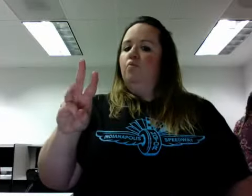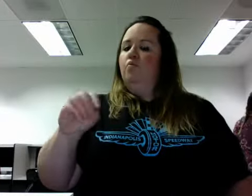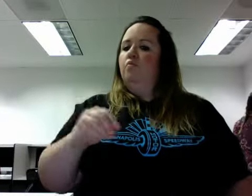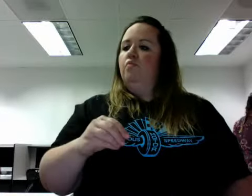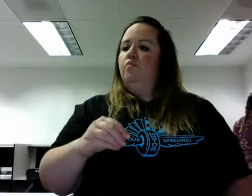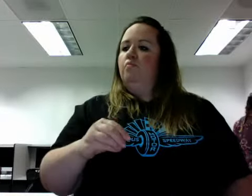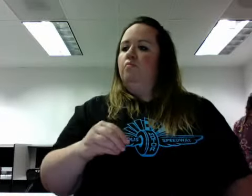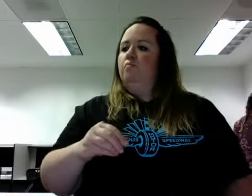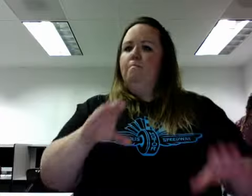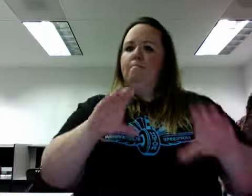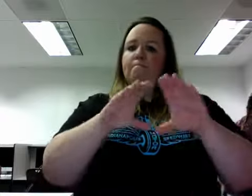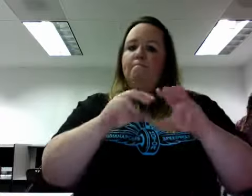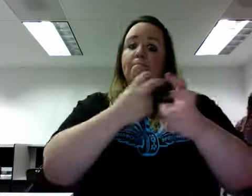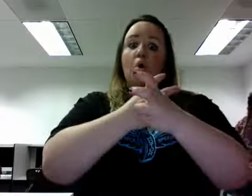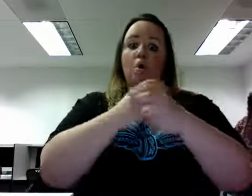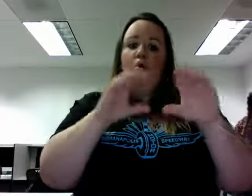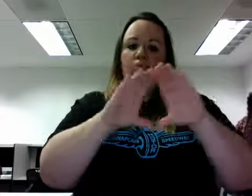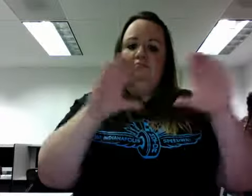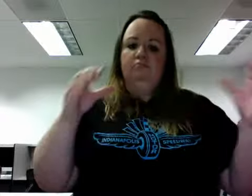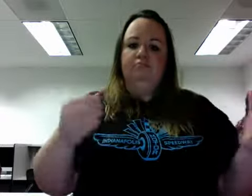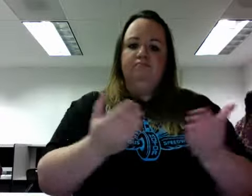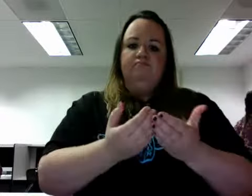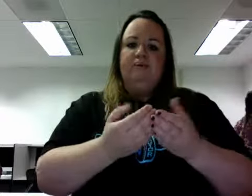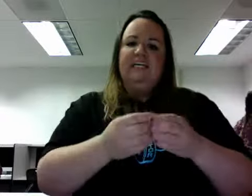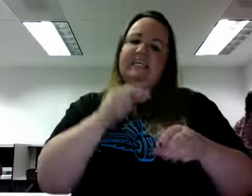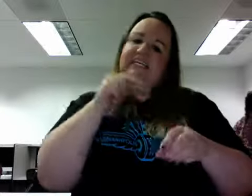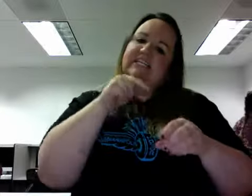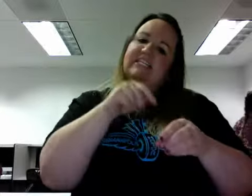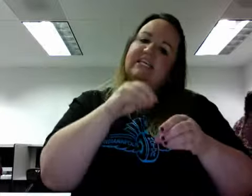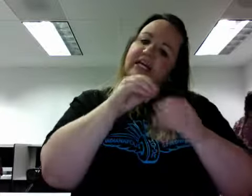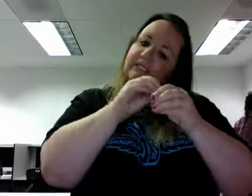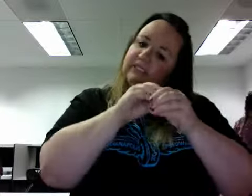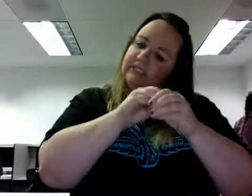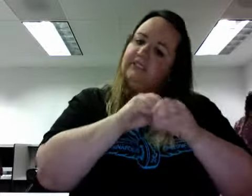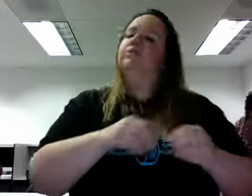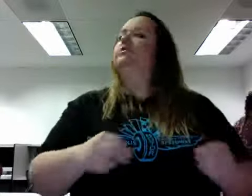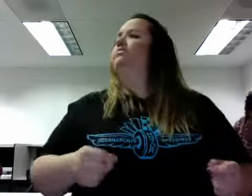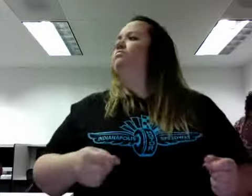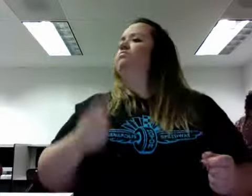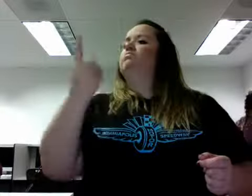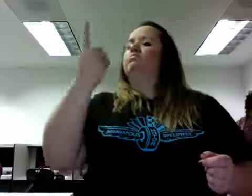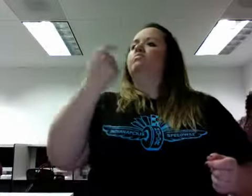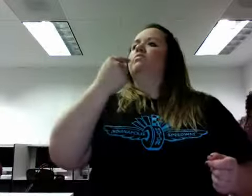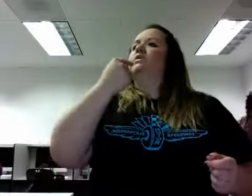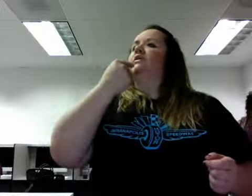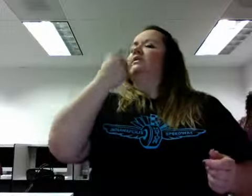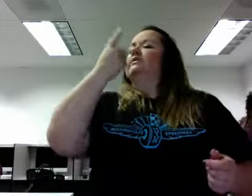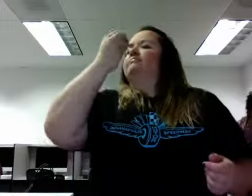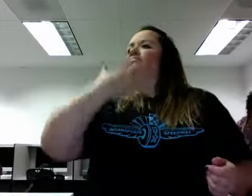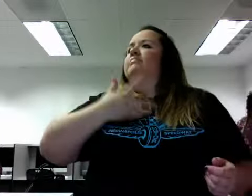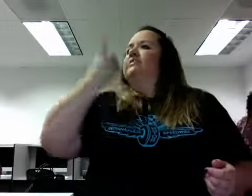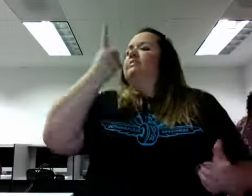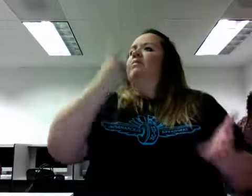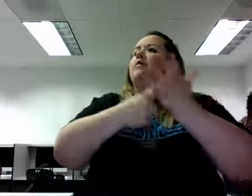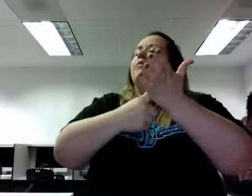Okay, somebody tell me something about bone marrow. Somebody tell me something about the bone marrow. Go. Ah,